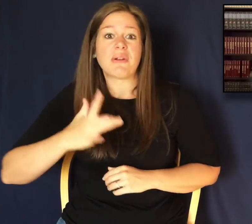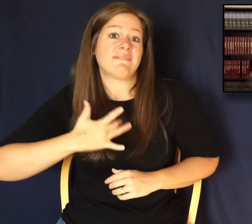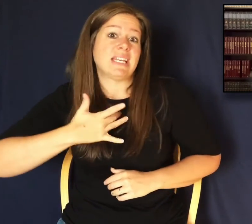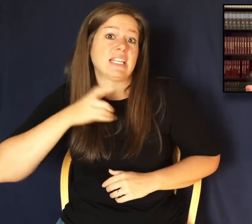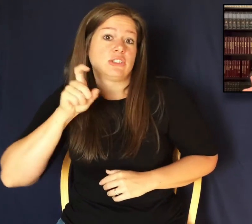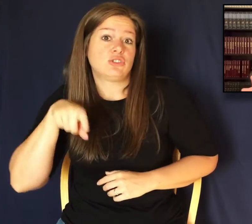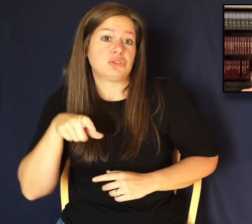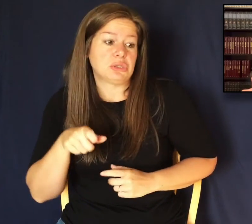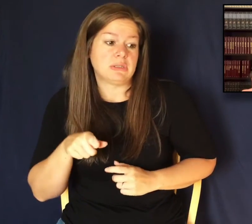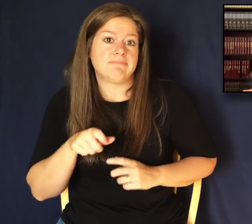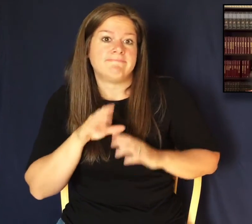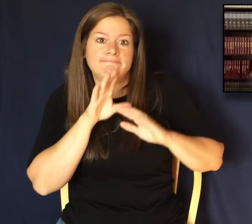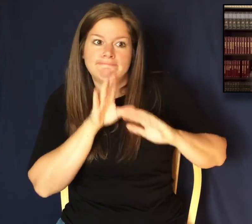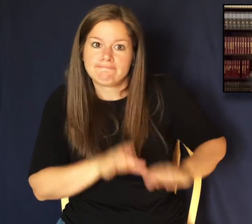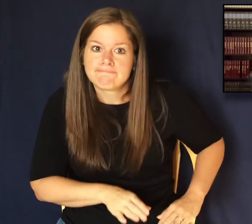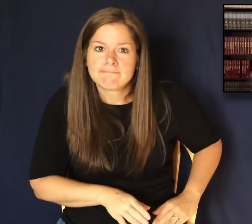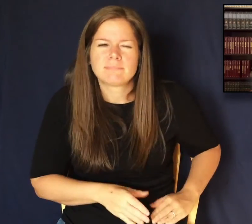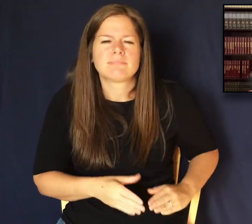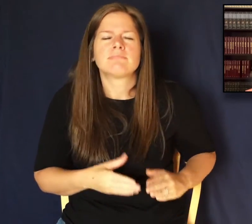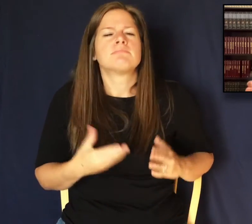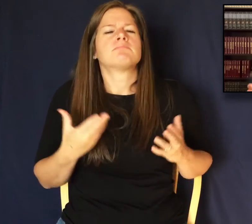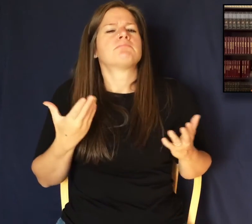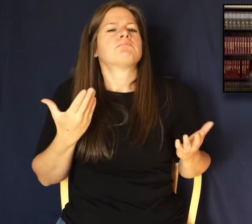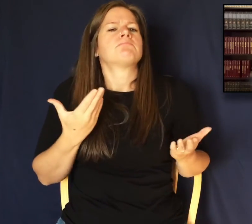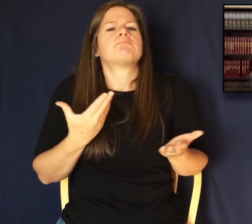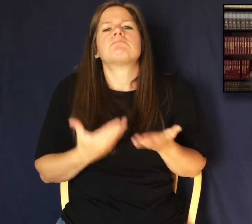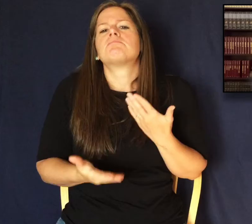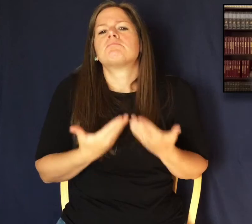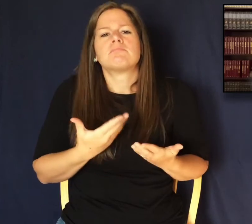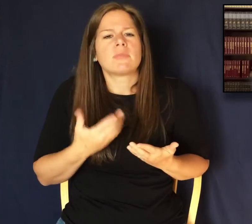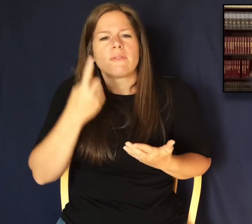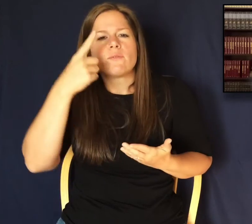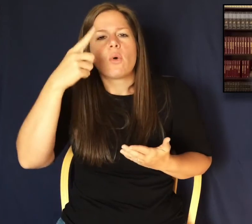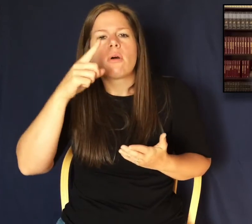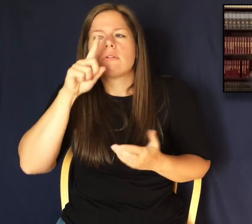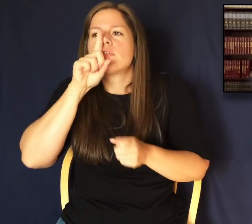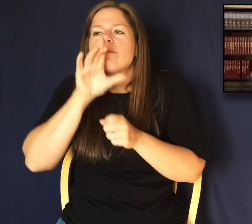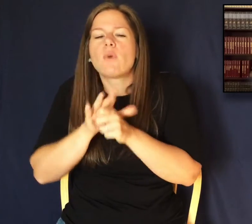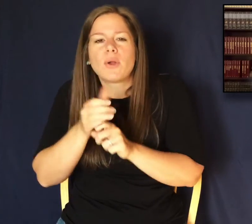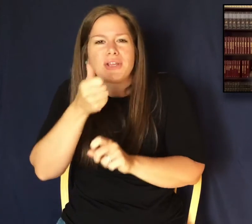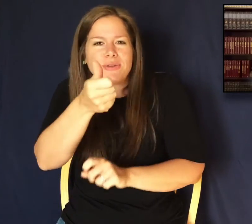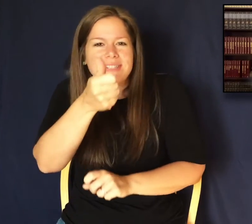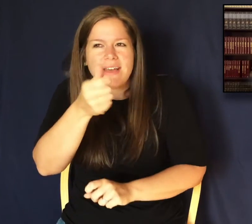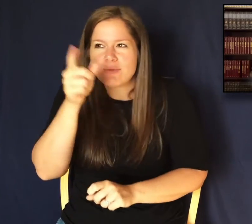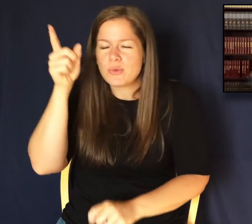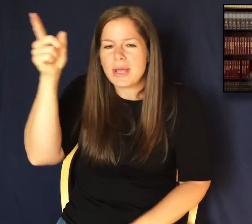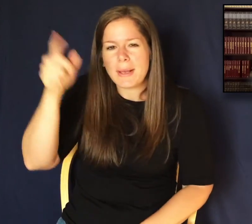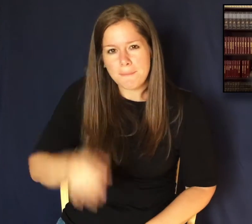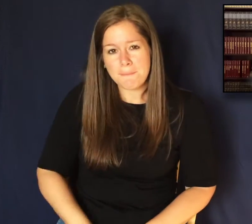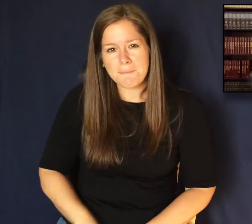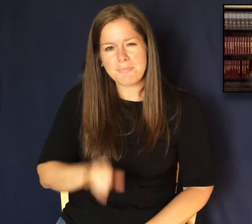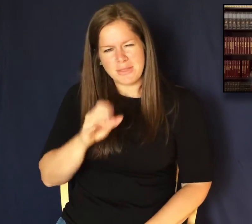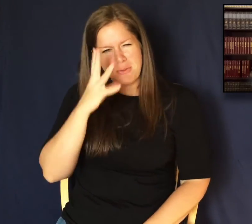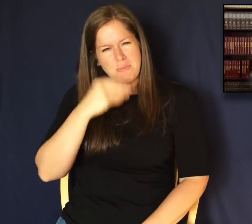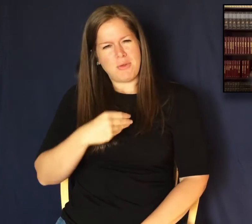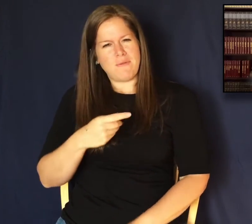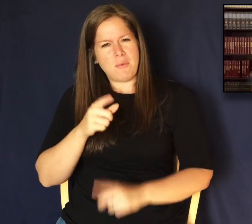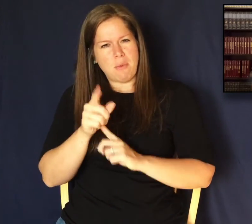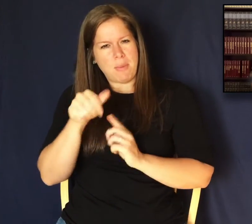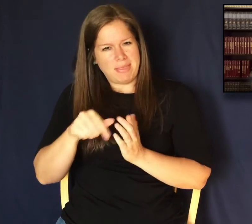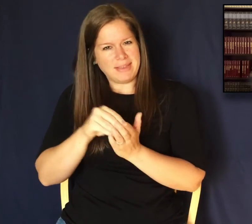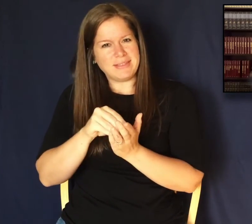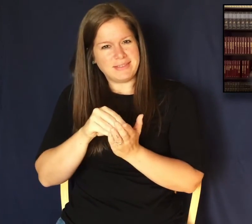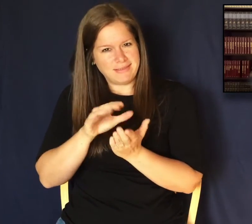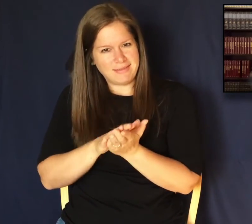just devote yourself to him. A beautiful moment for Martha can also be a beautiful moment for us each and every day